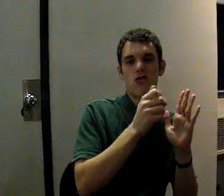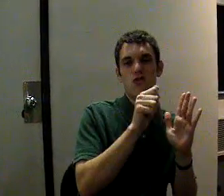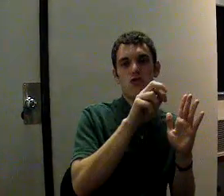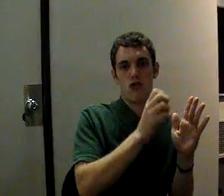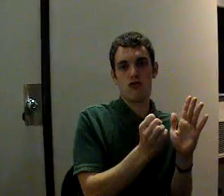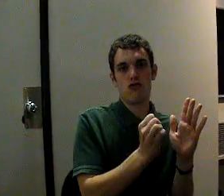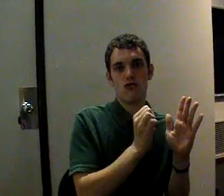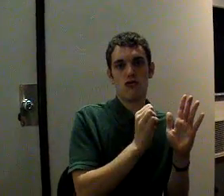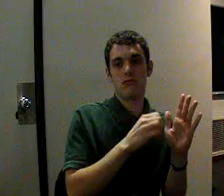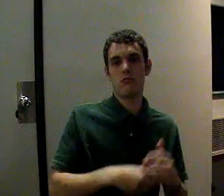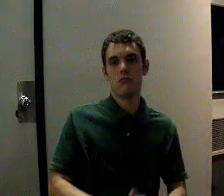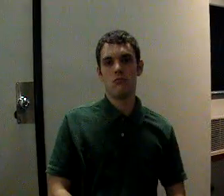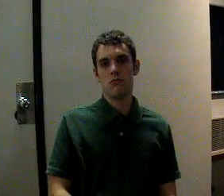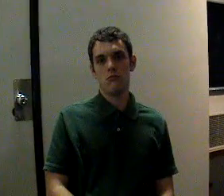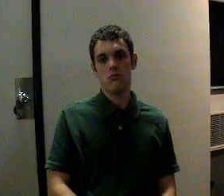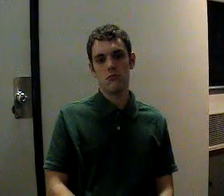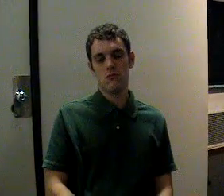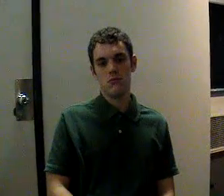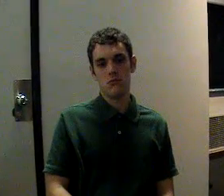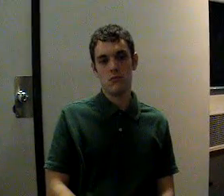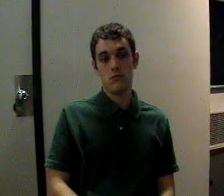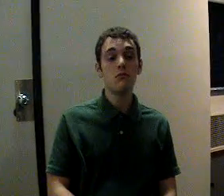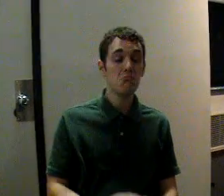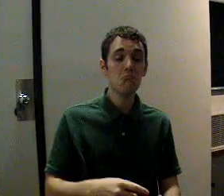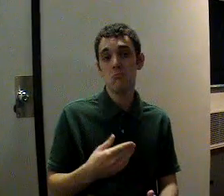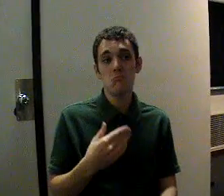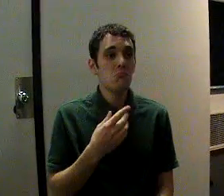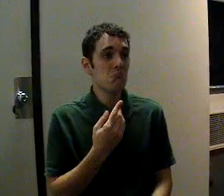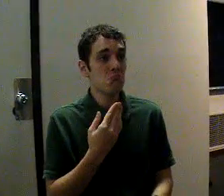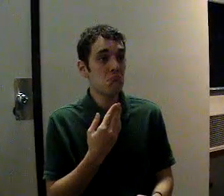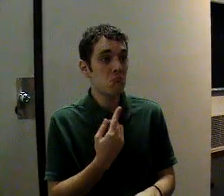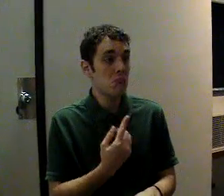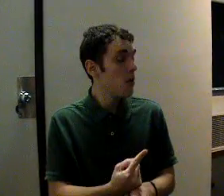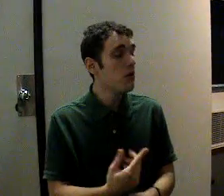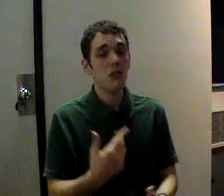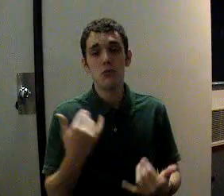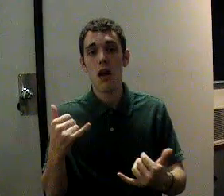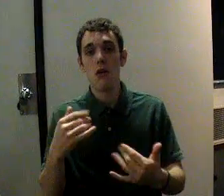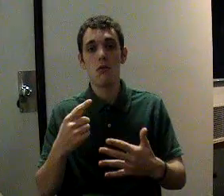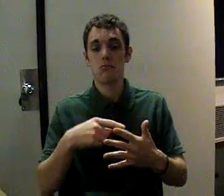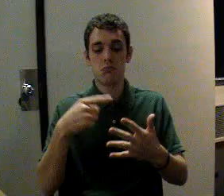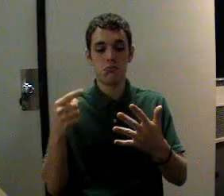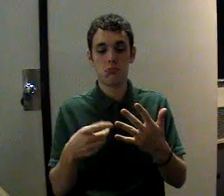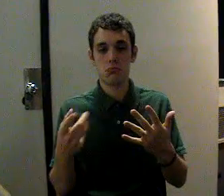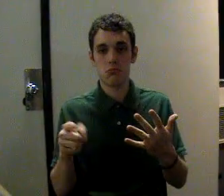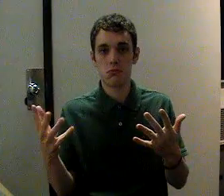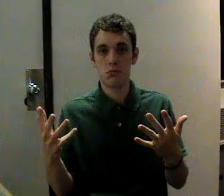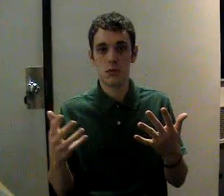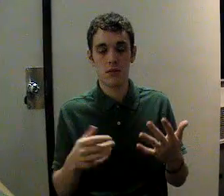And also, okay, so let's see, now what happens? So, clarification, that sodium coming in causes the cell to reach threshold.